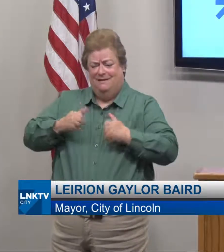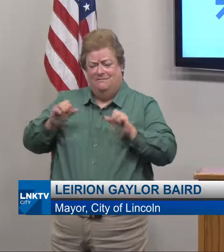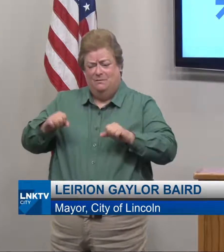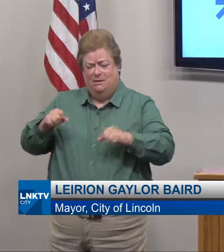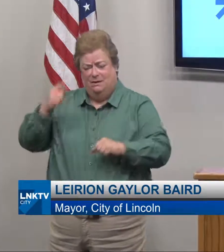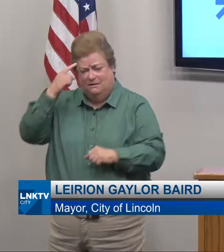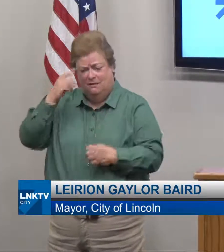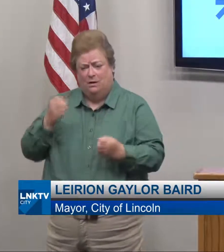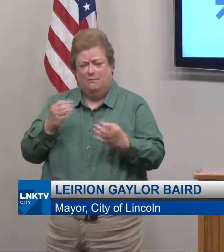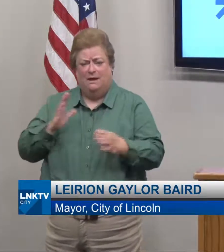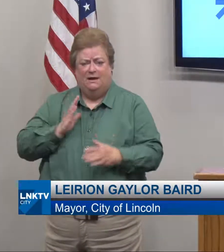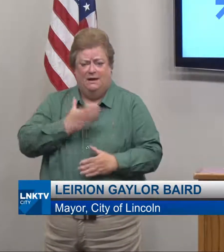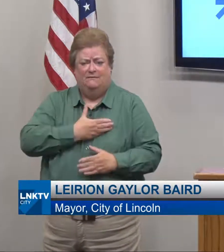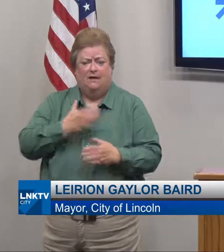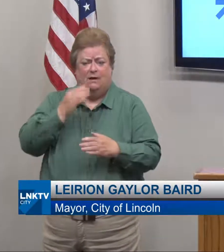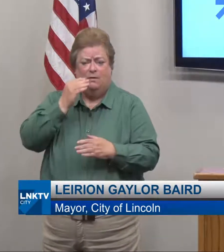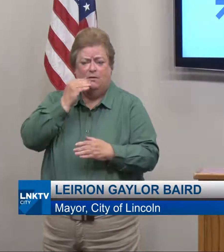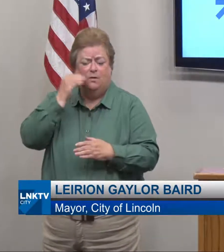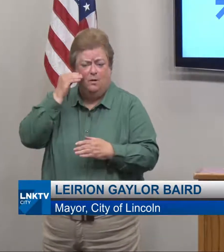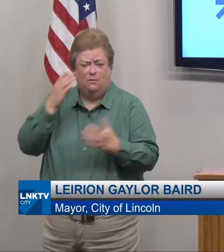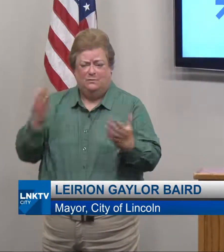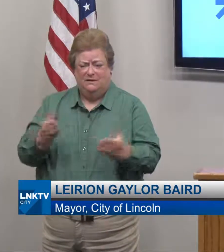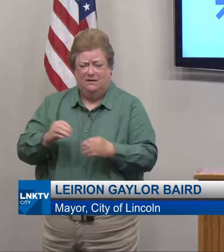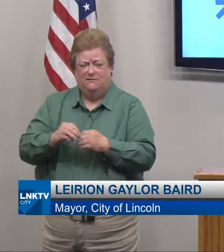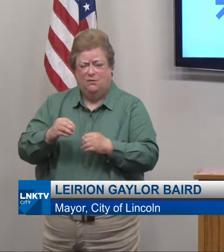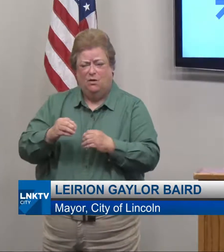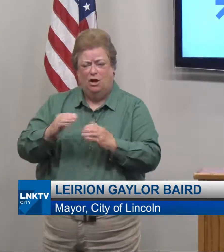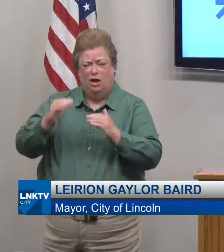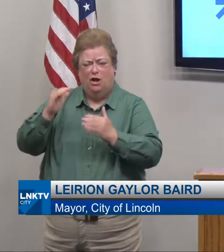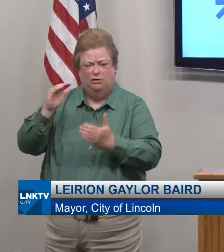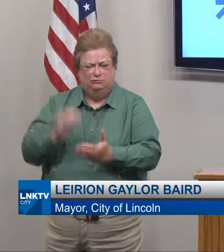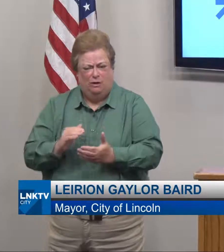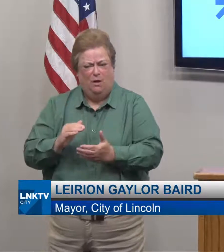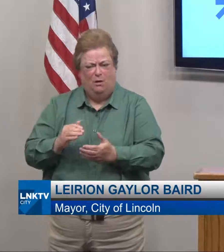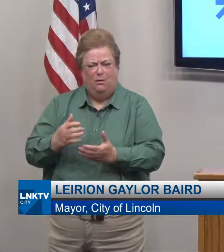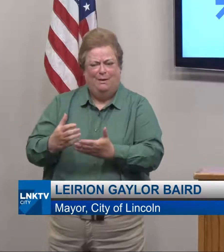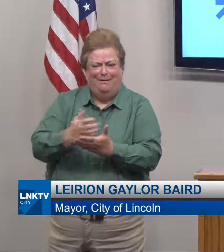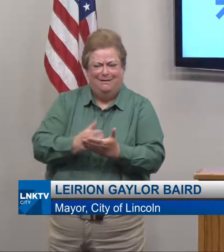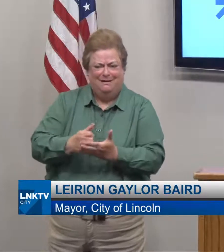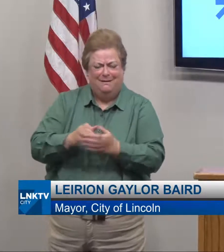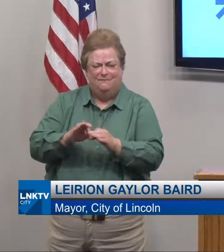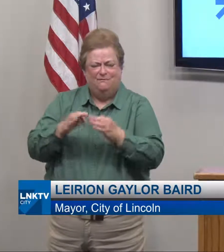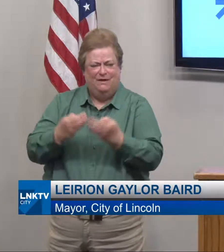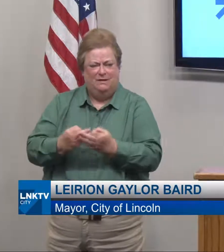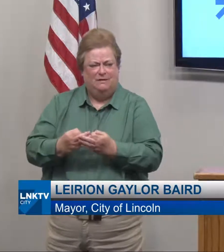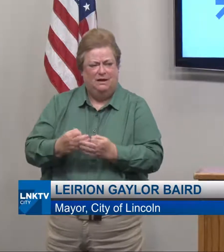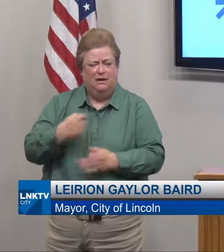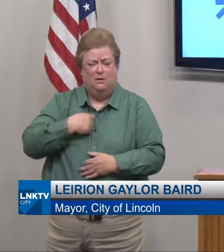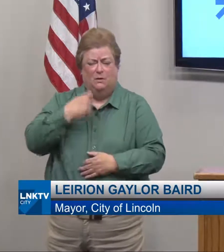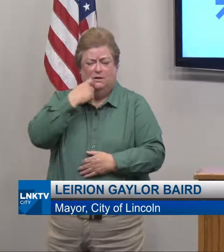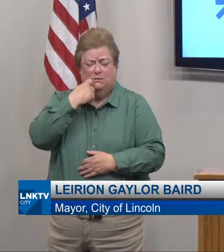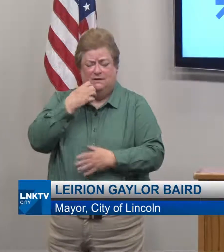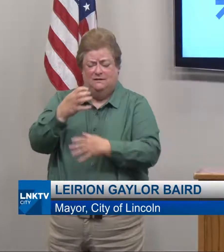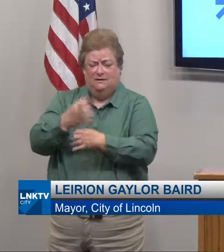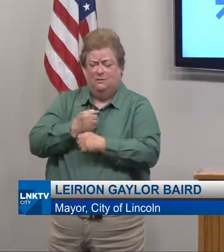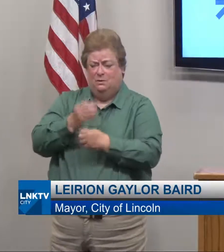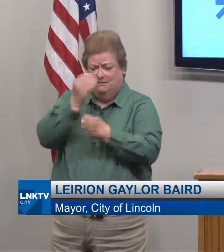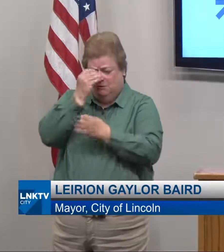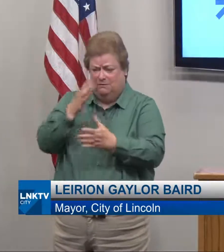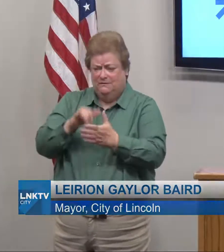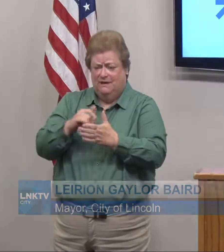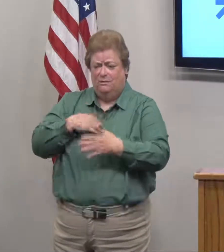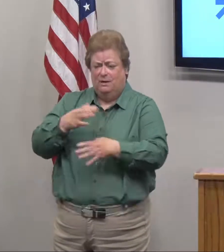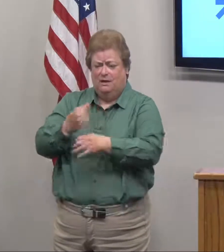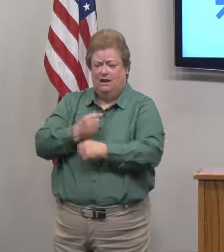which house many of our lowest income residents. To that end, I am excited to announce that the city recently received news that we have